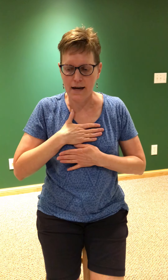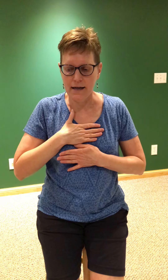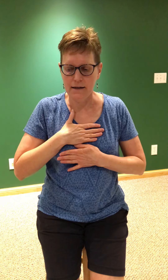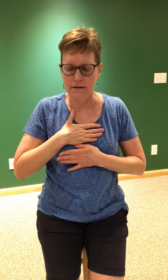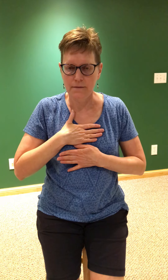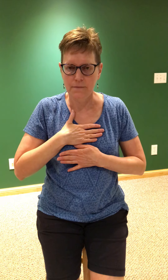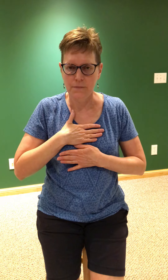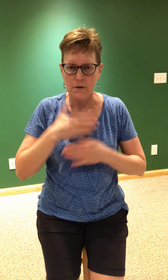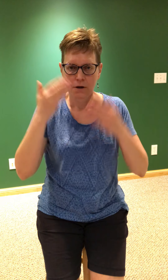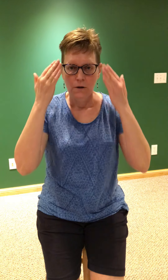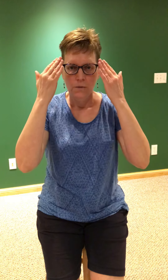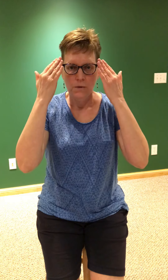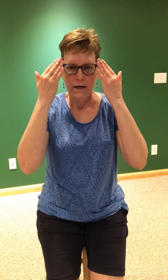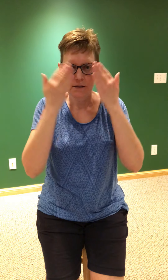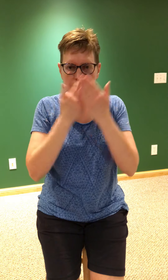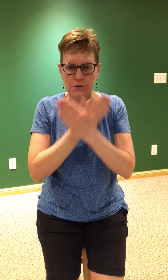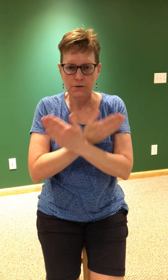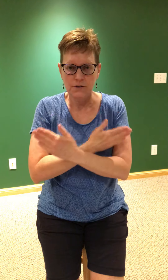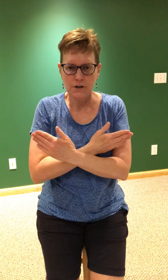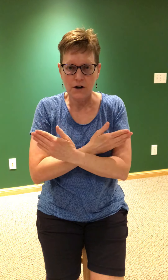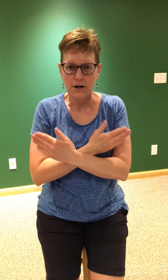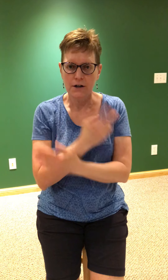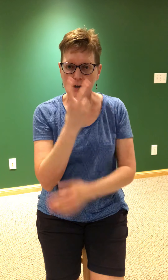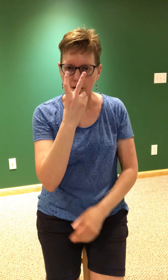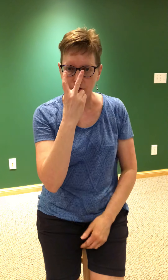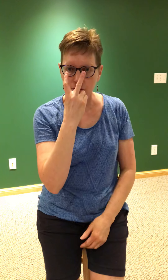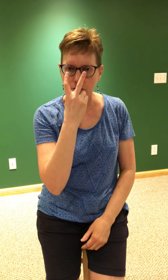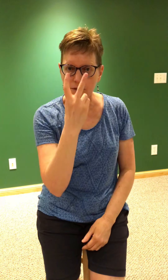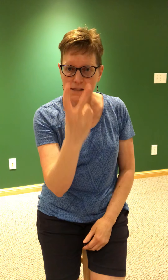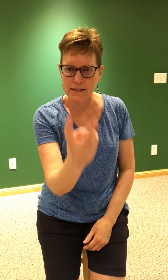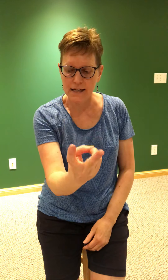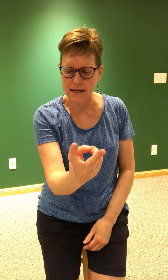afraid, when it's too dark to see,